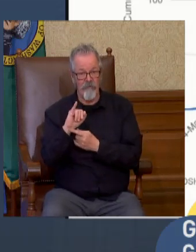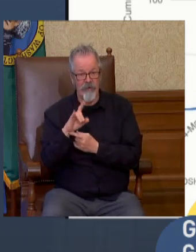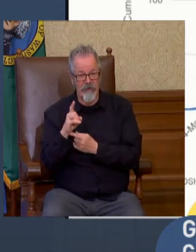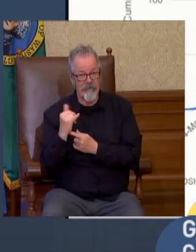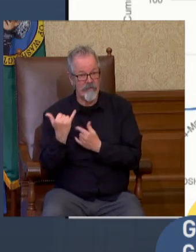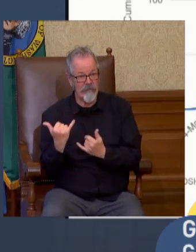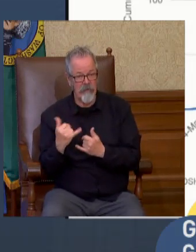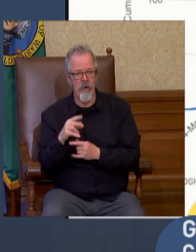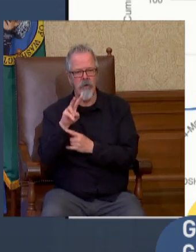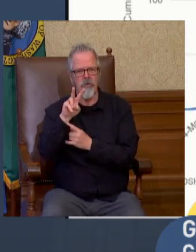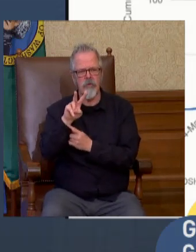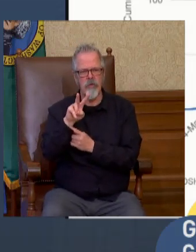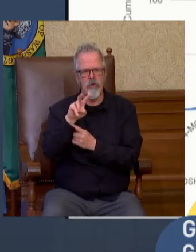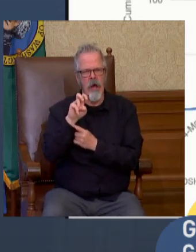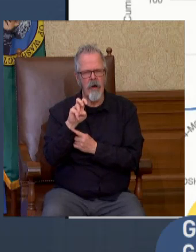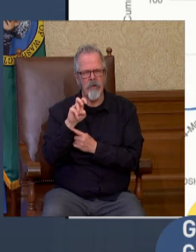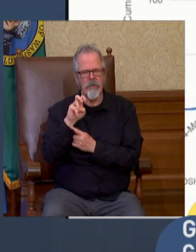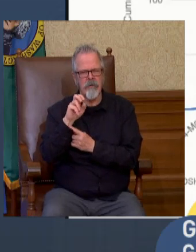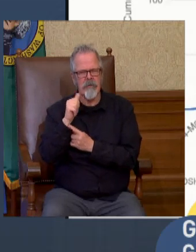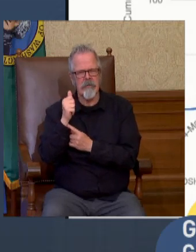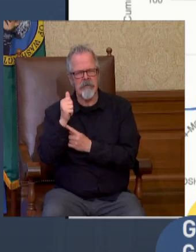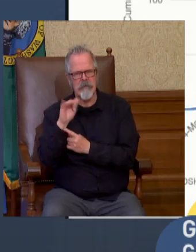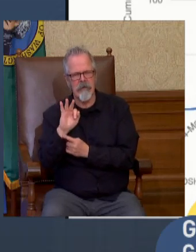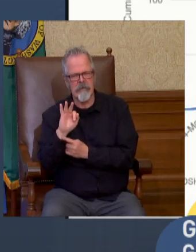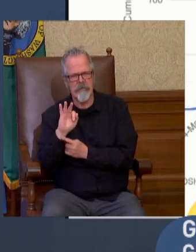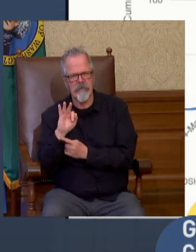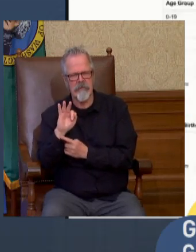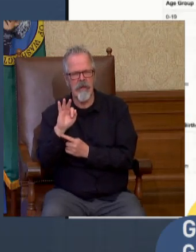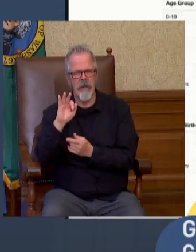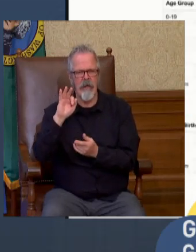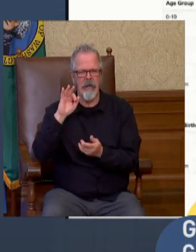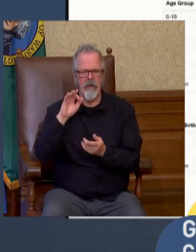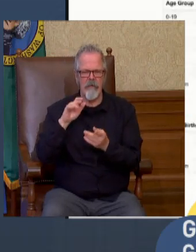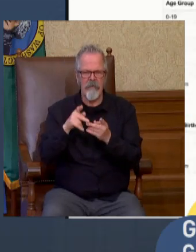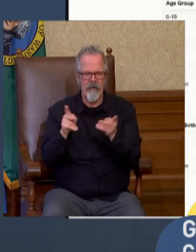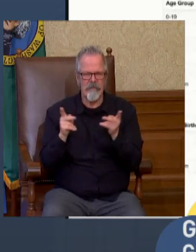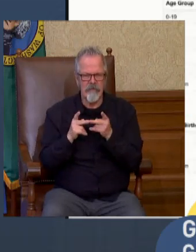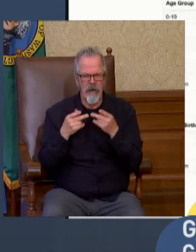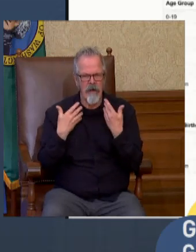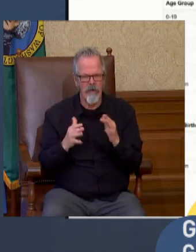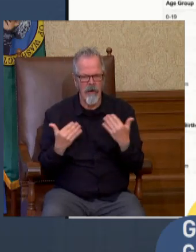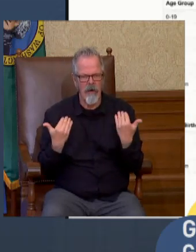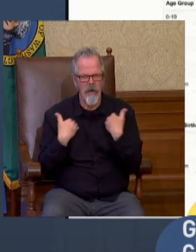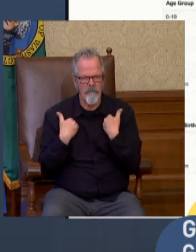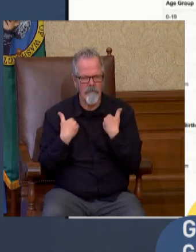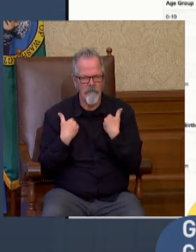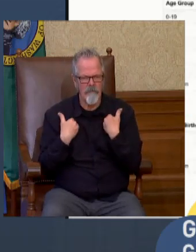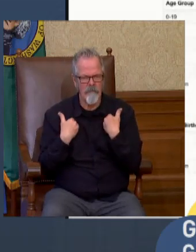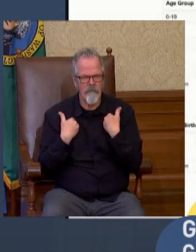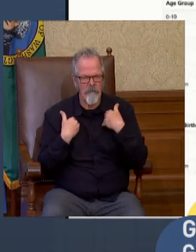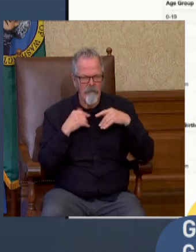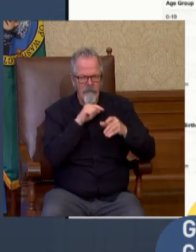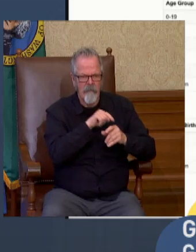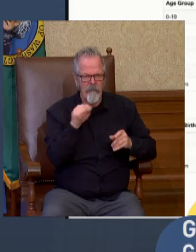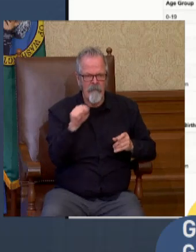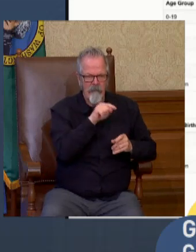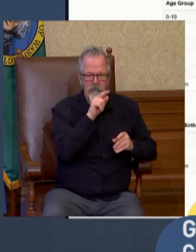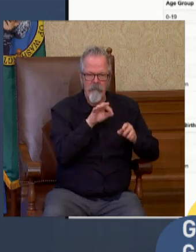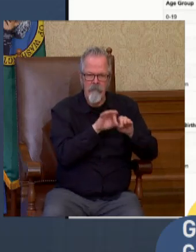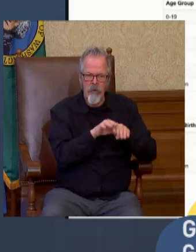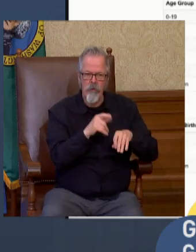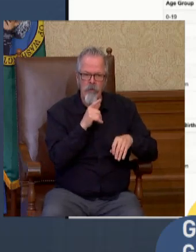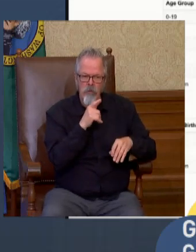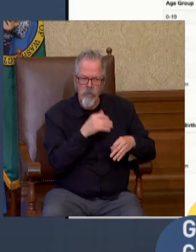in these facilities. The next slide that we are looking at is